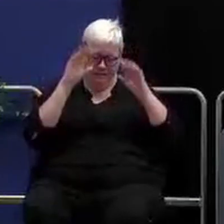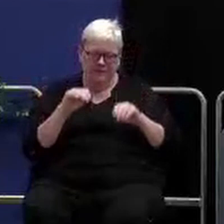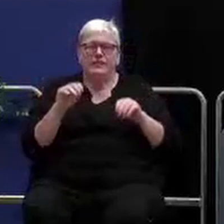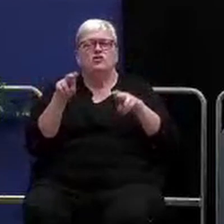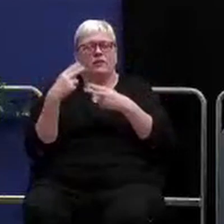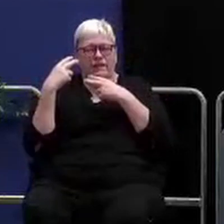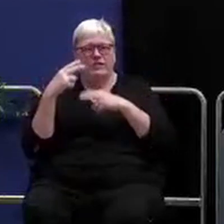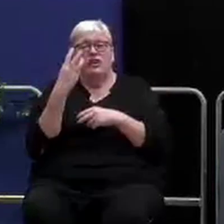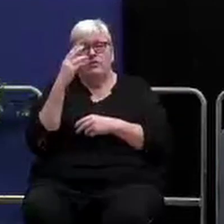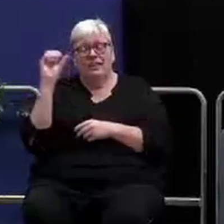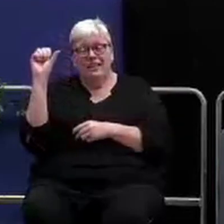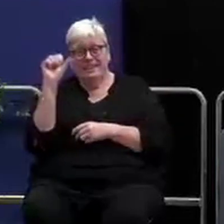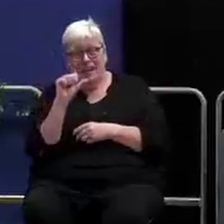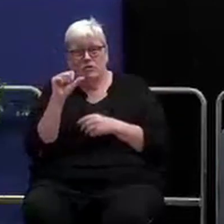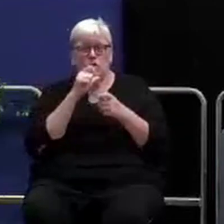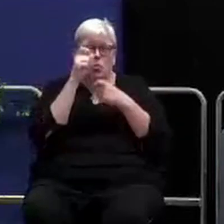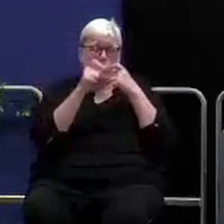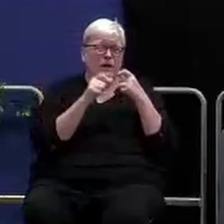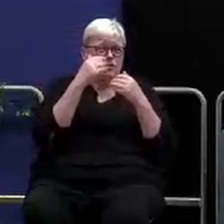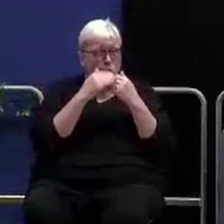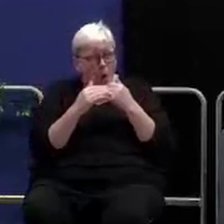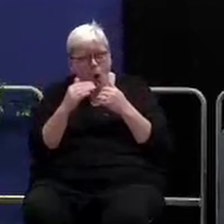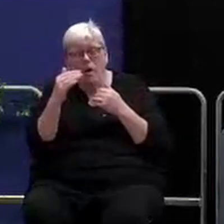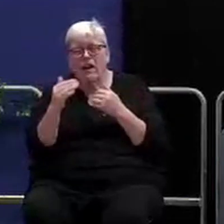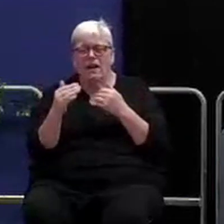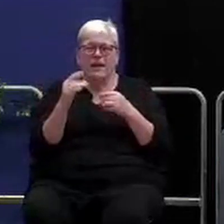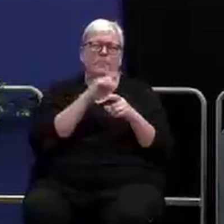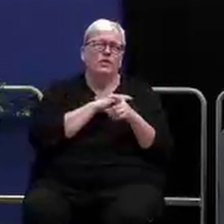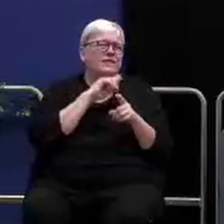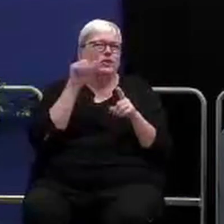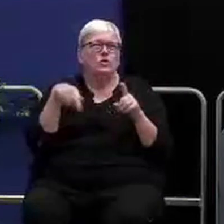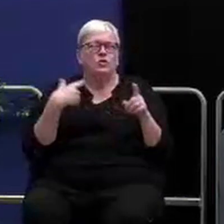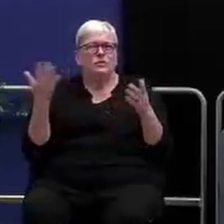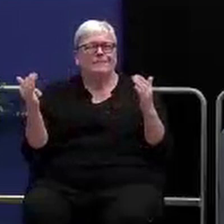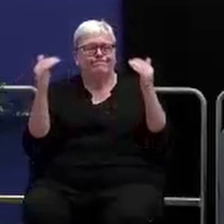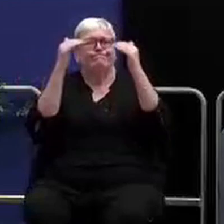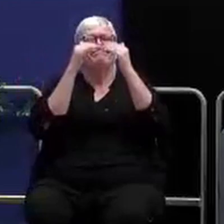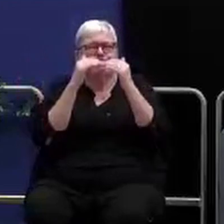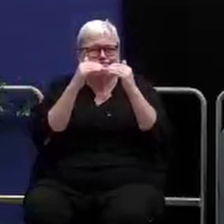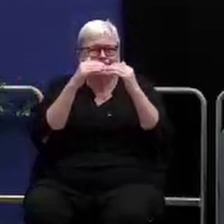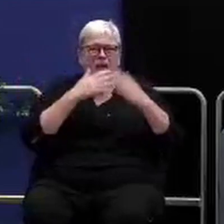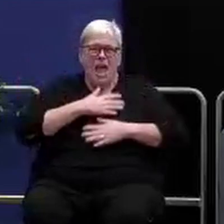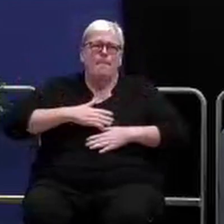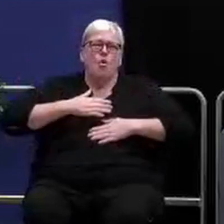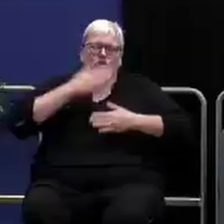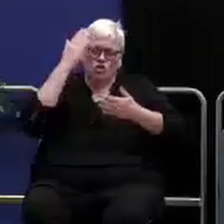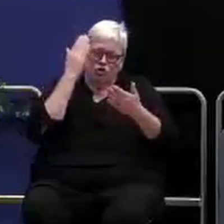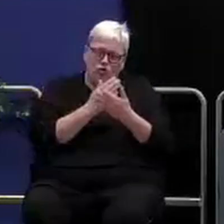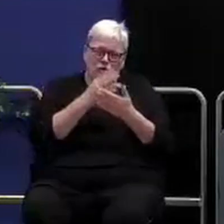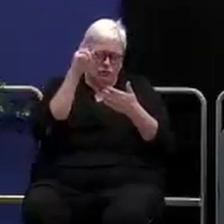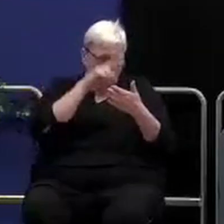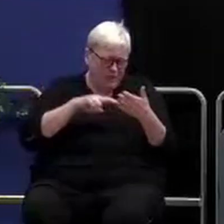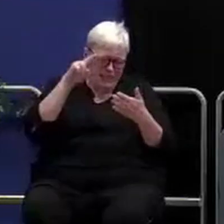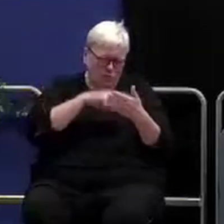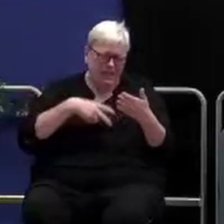it was 3,000 words longer, and I can't tell you where they go. But it was because it wasn't hitting the emotional truth. And I kept reading it and saying, this